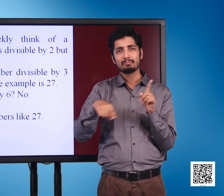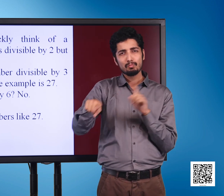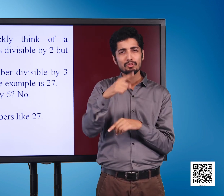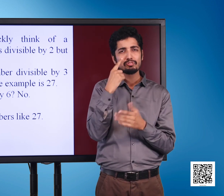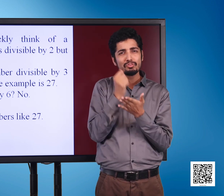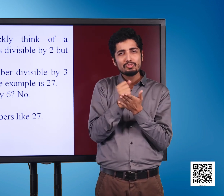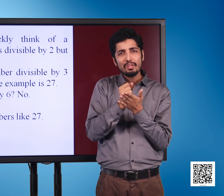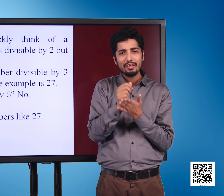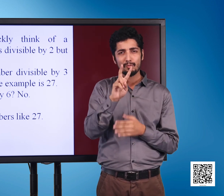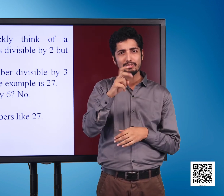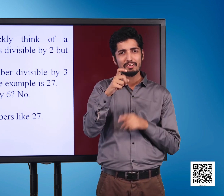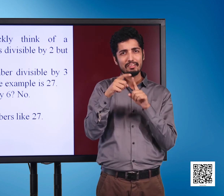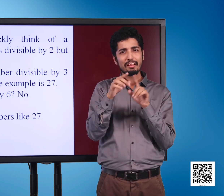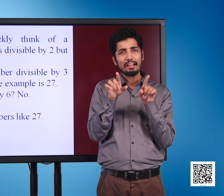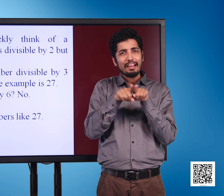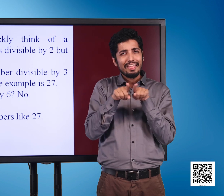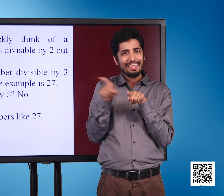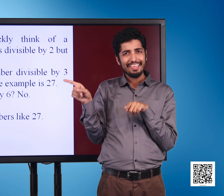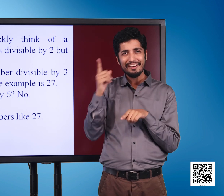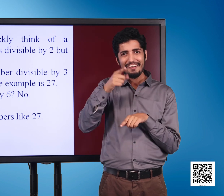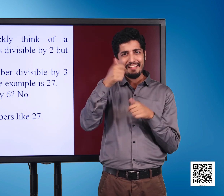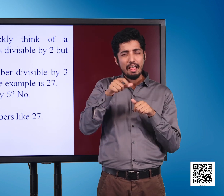Try to find numbers like 27.